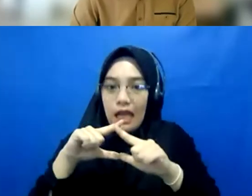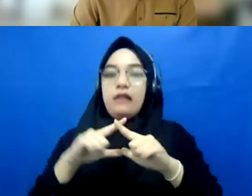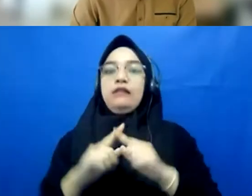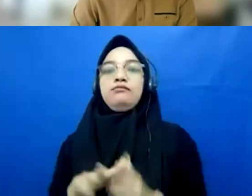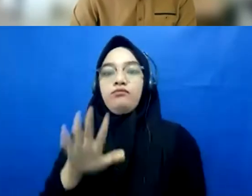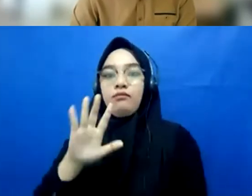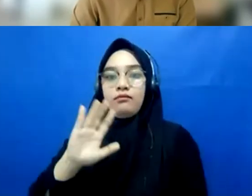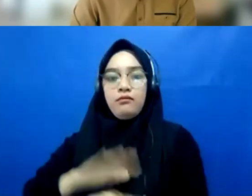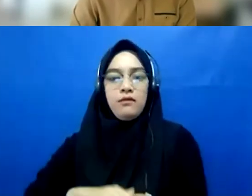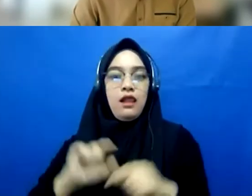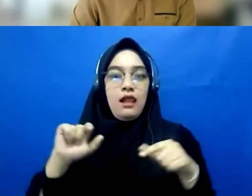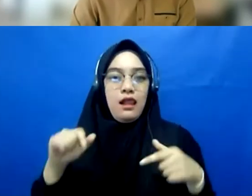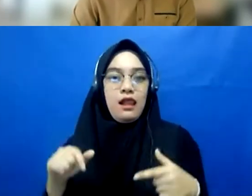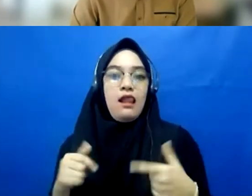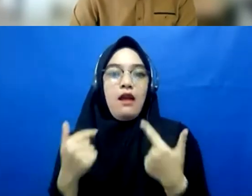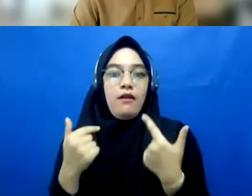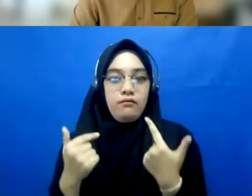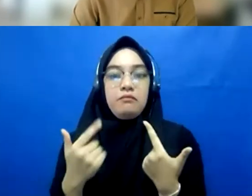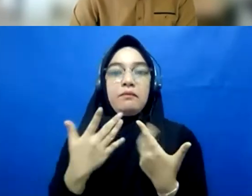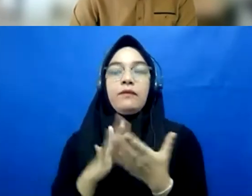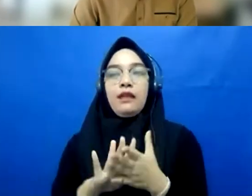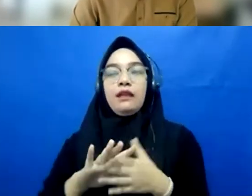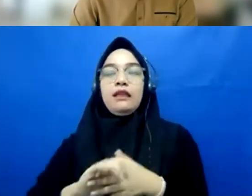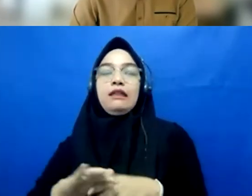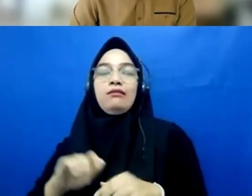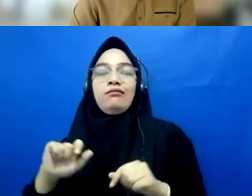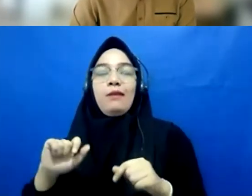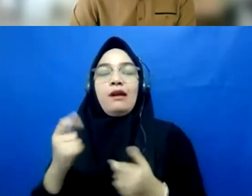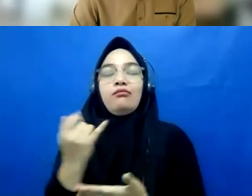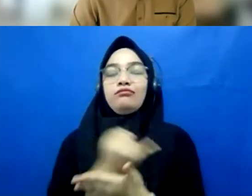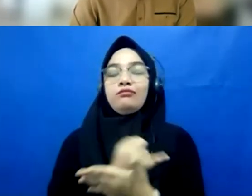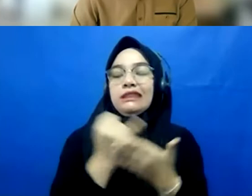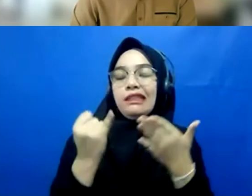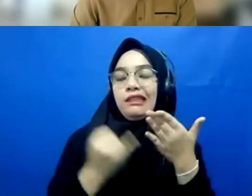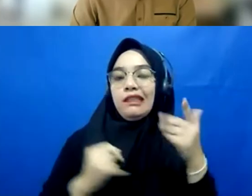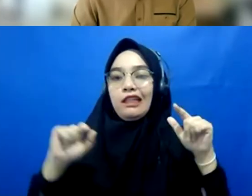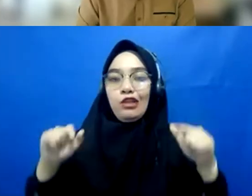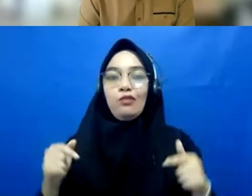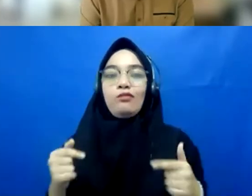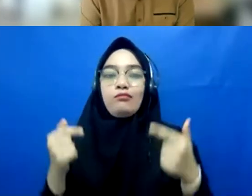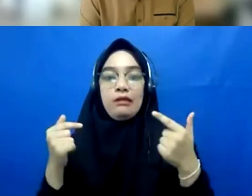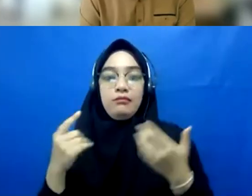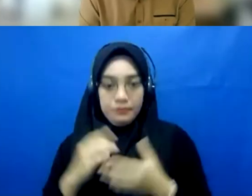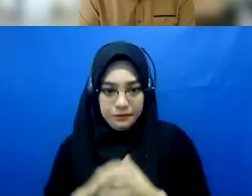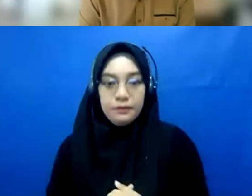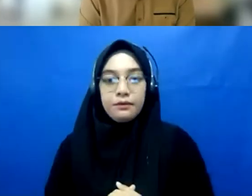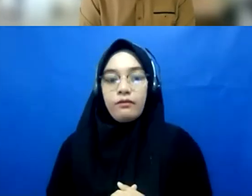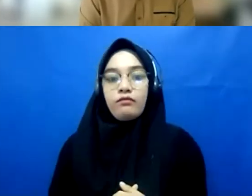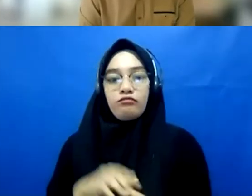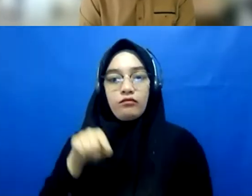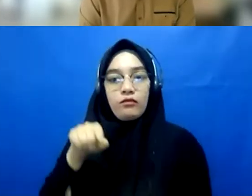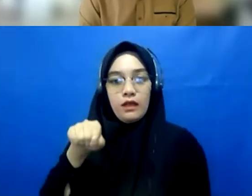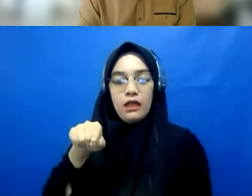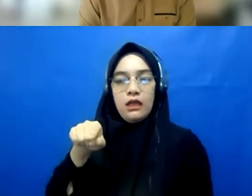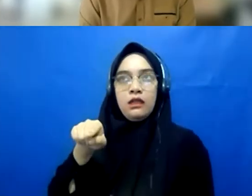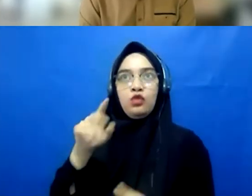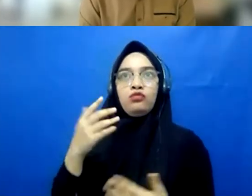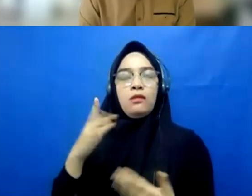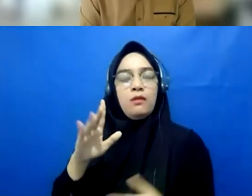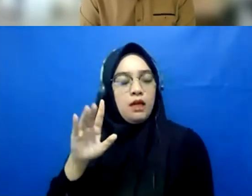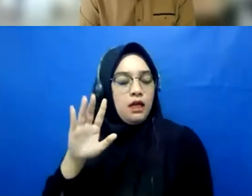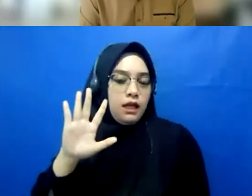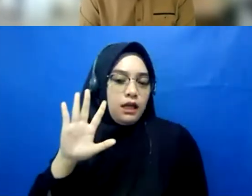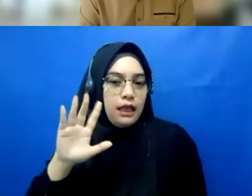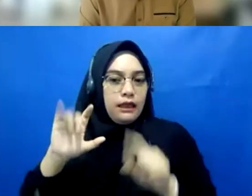Leadership and Sustainability in Society. The following year, Sokni spent 10 weeks in the UK working